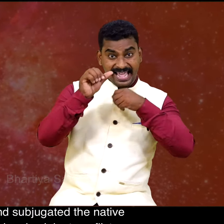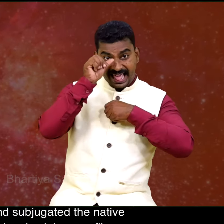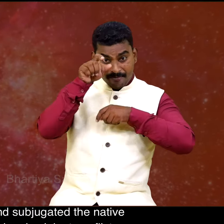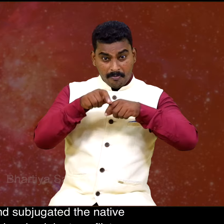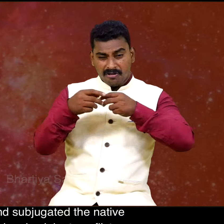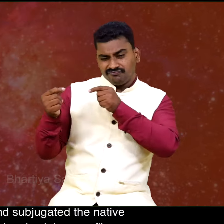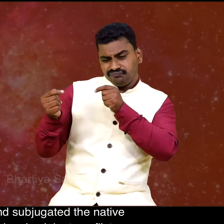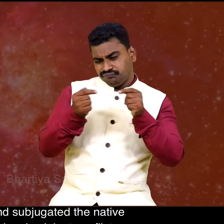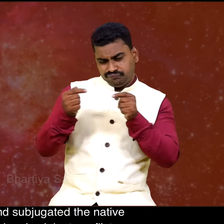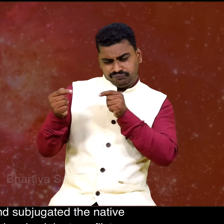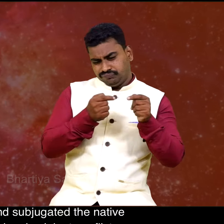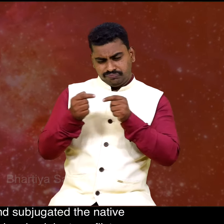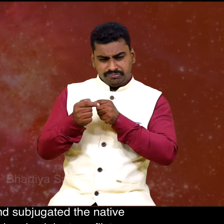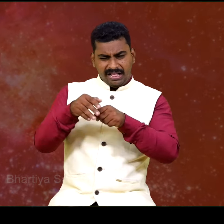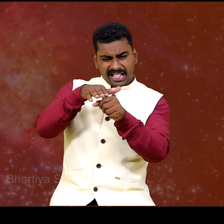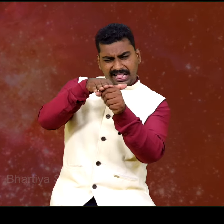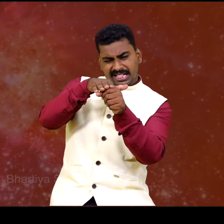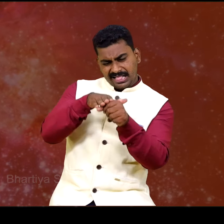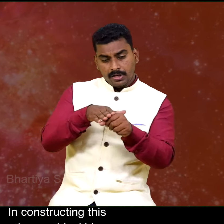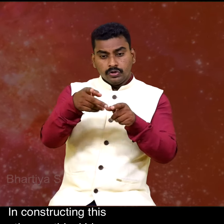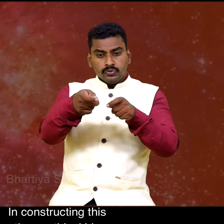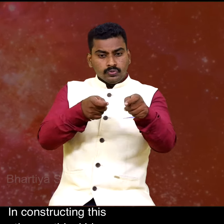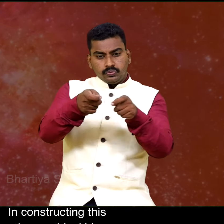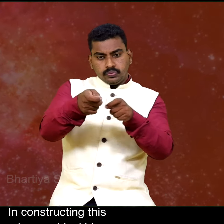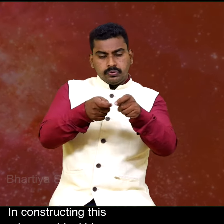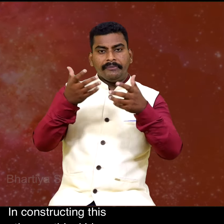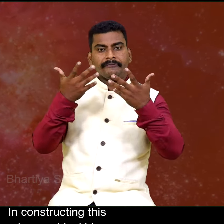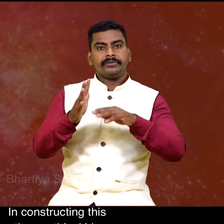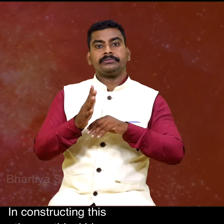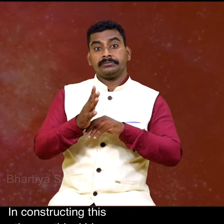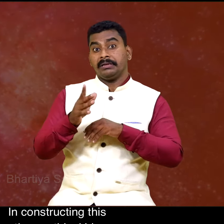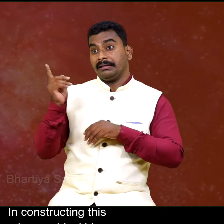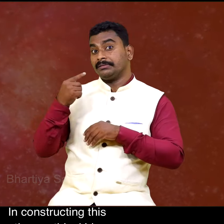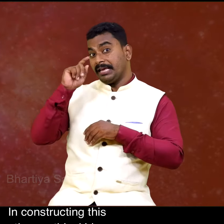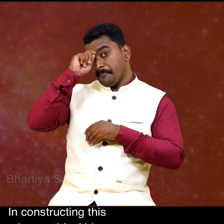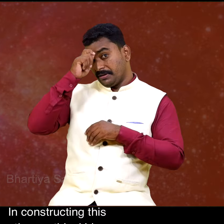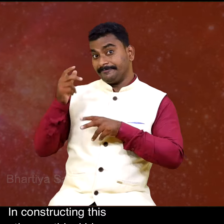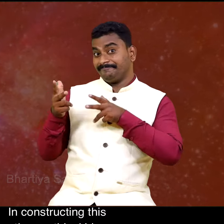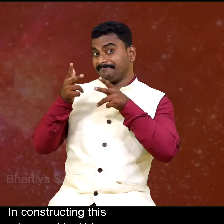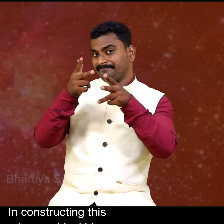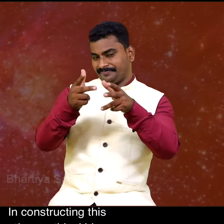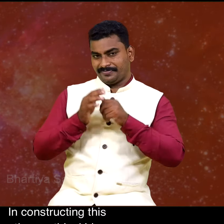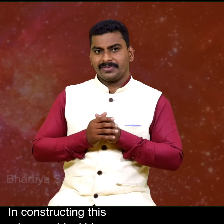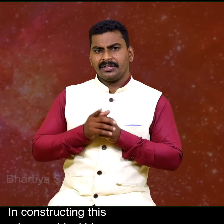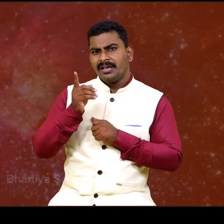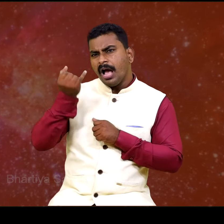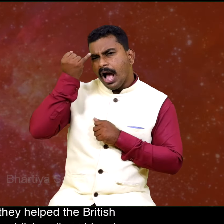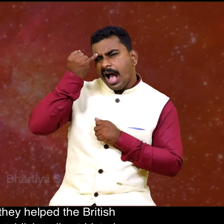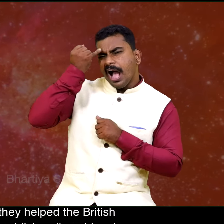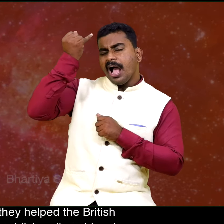violent conflicts. In constructing this rather mythical idea, they helped the